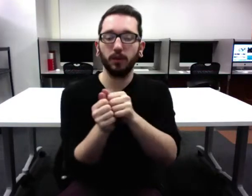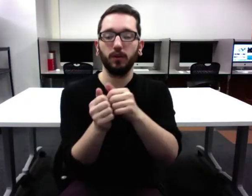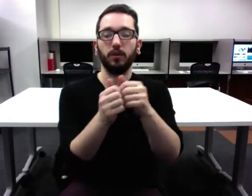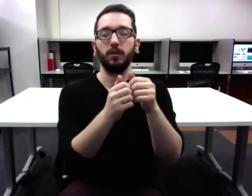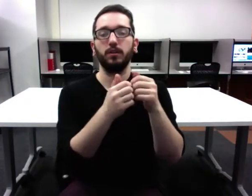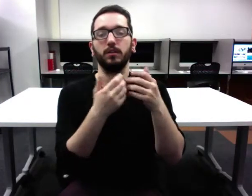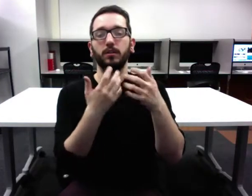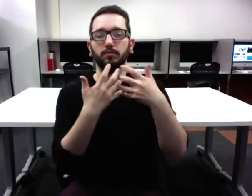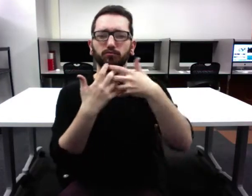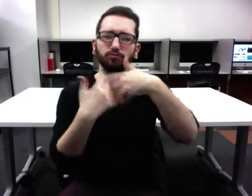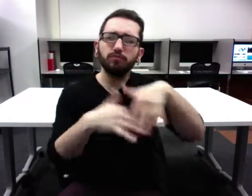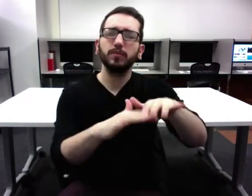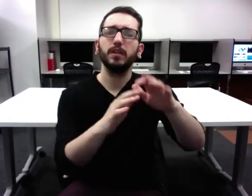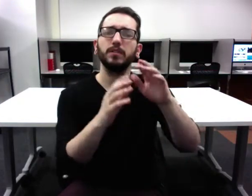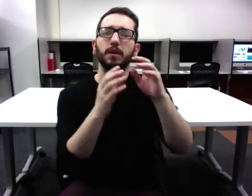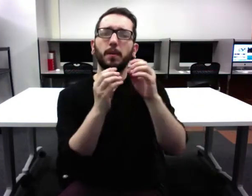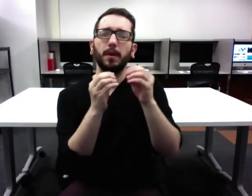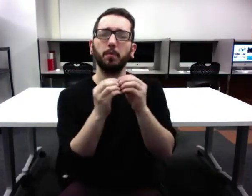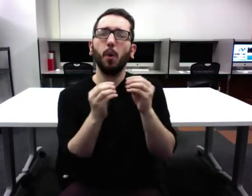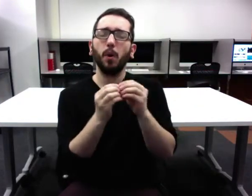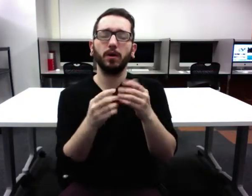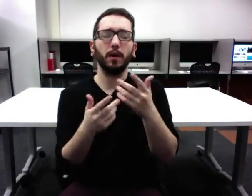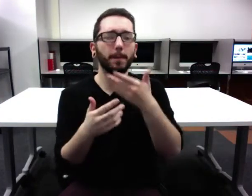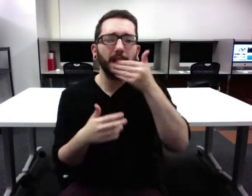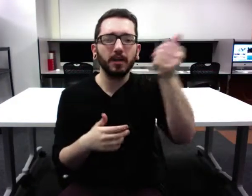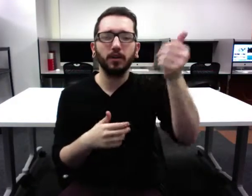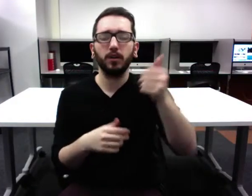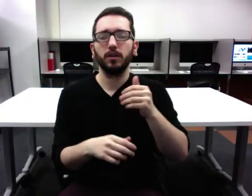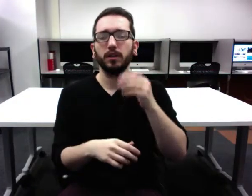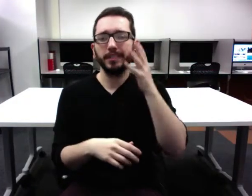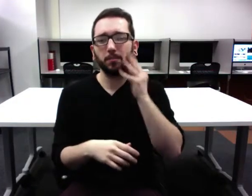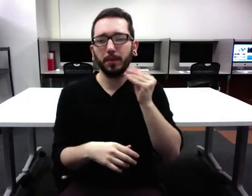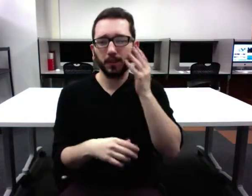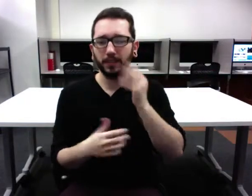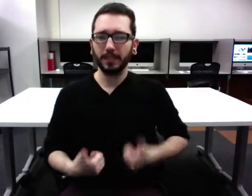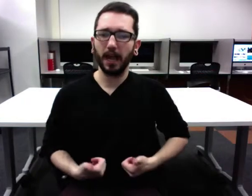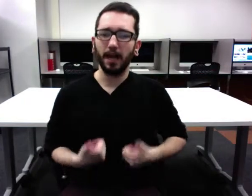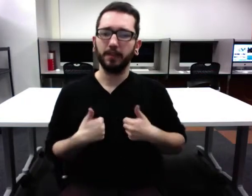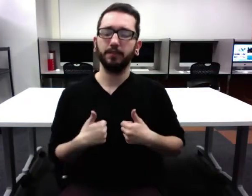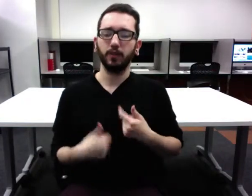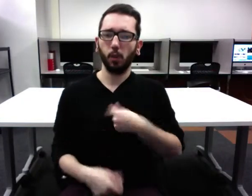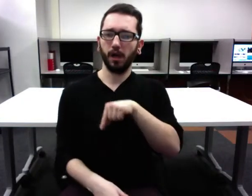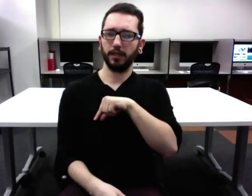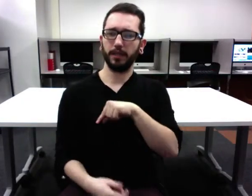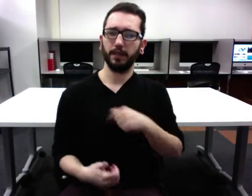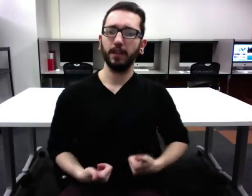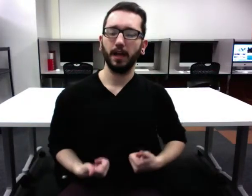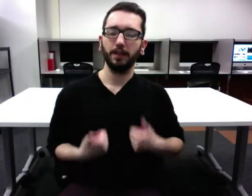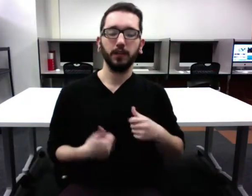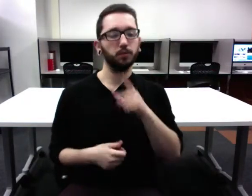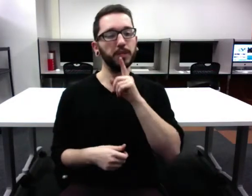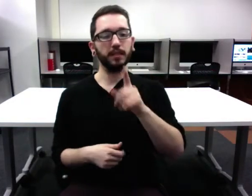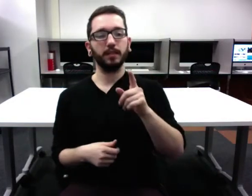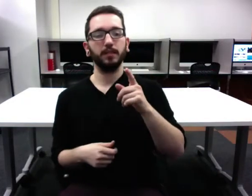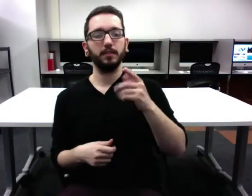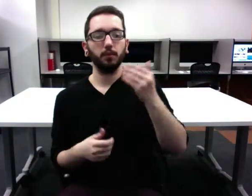of life. And that's more of the tradition in integrative medicine. I don't want to say, too, that I know all of us know primary care physicians